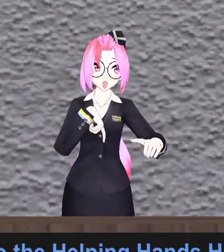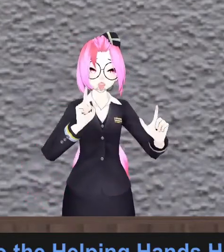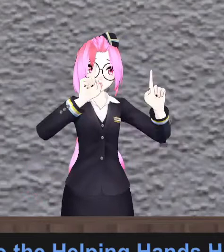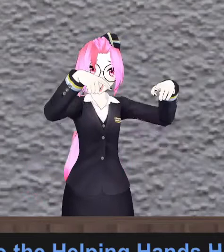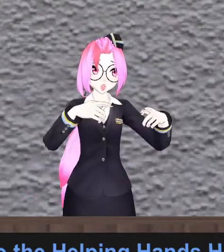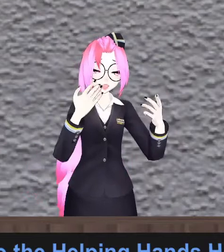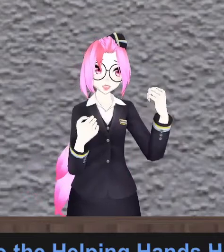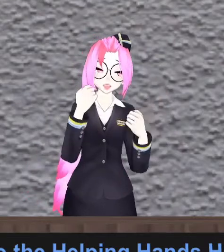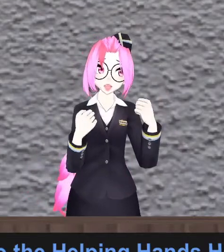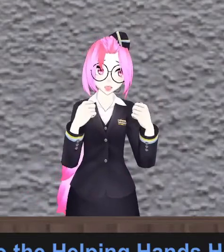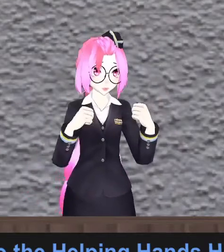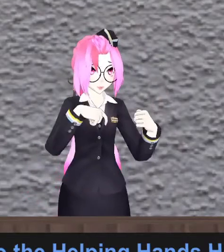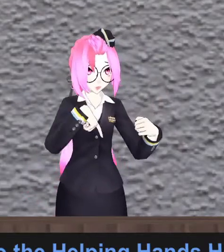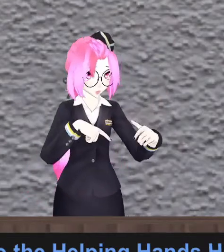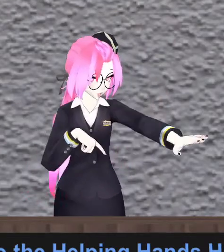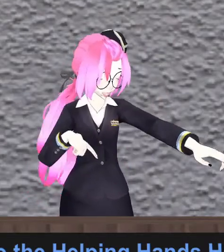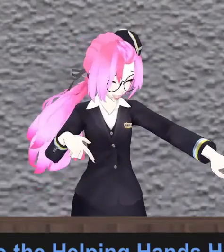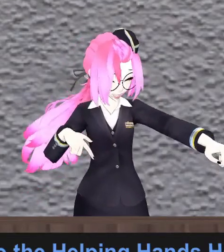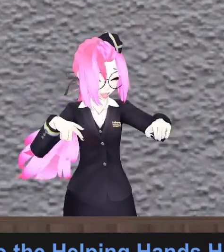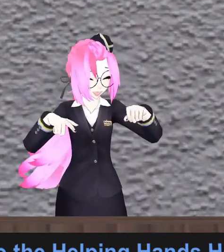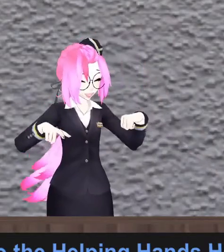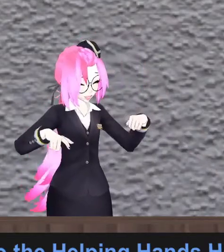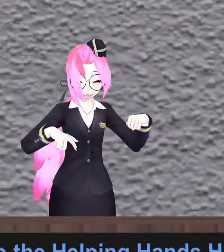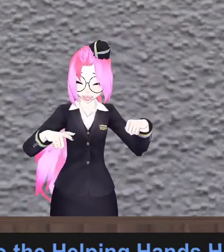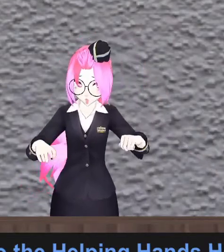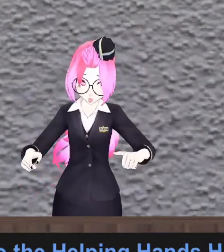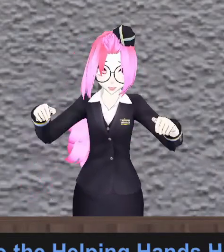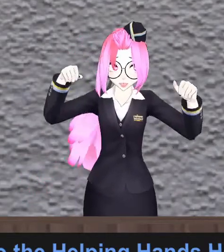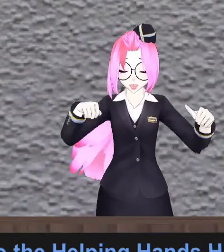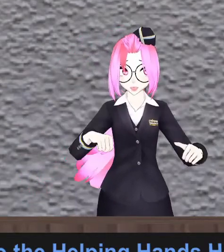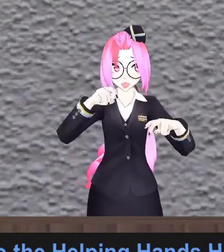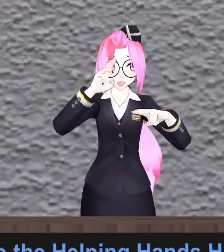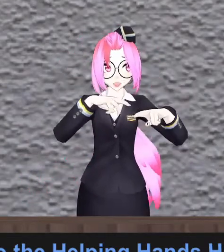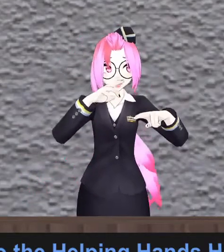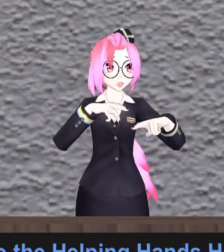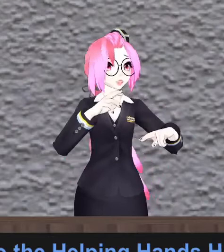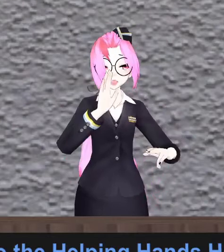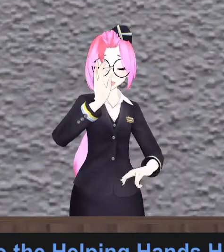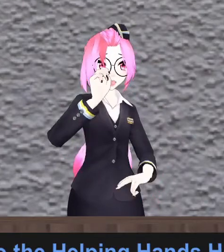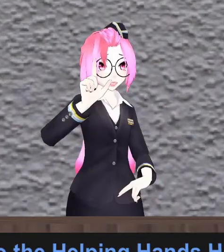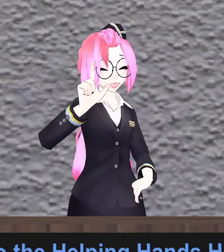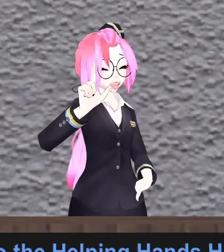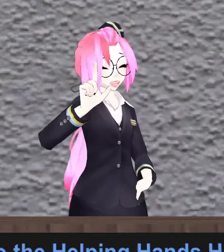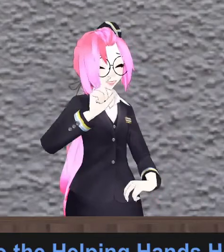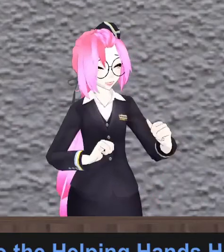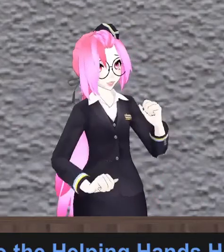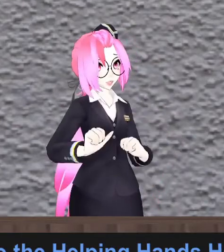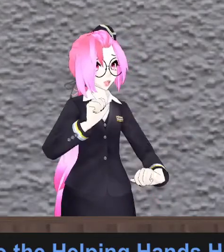I got into the car and I'm showing myself, I'm opening the door and I hop on, I sit down. That's a classifier. I'm